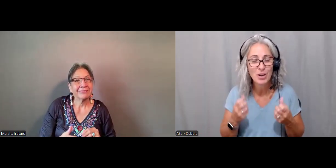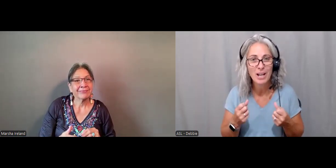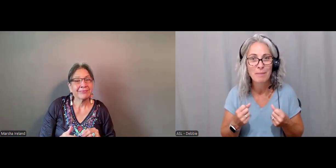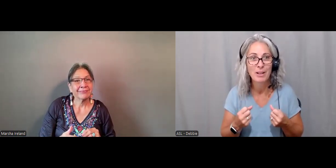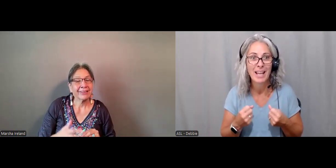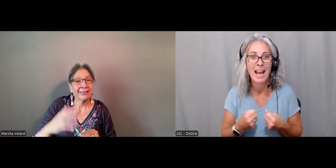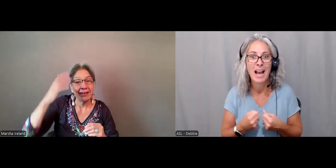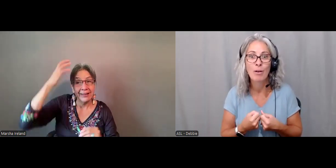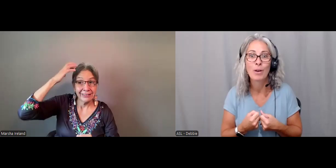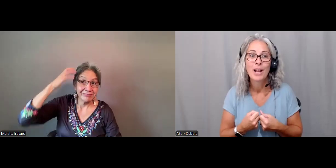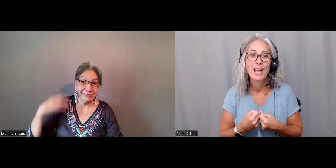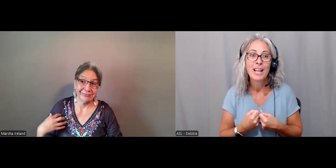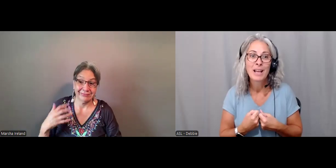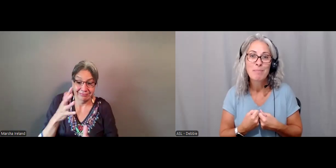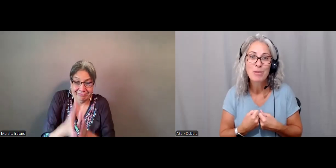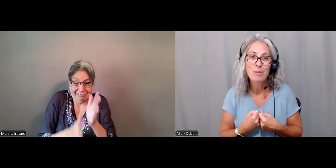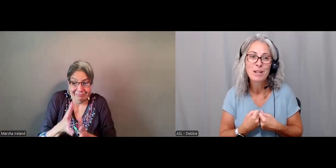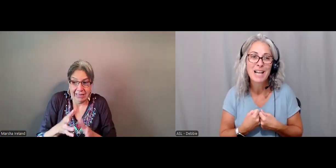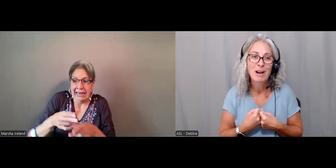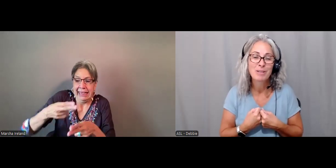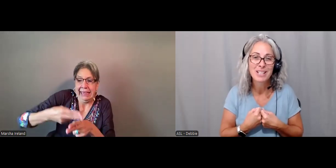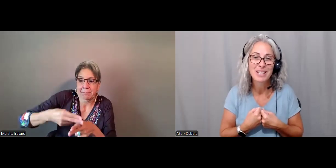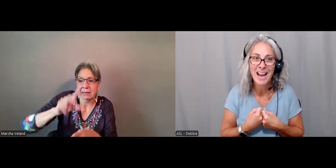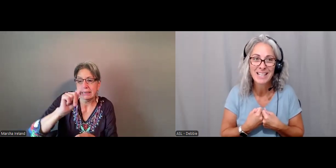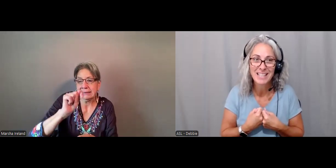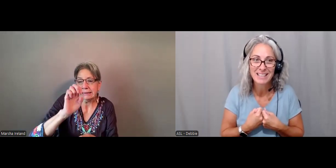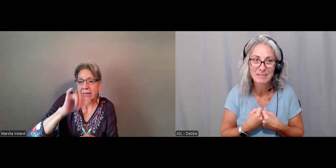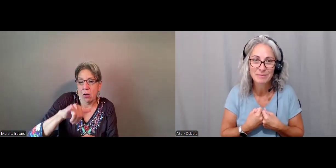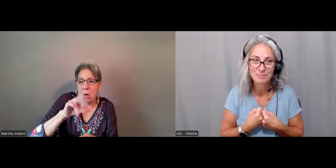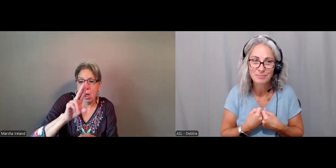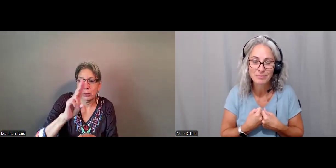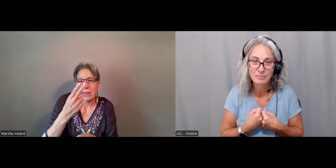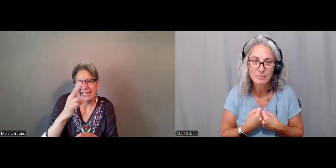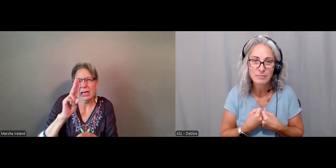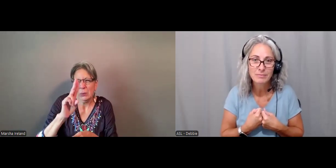were talking about like how in that moment, how I was connected.